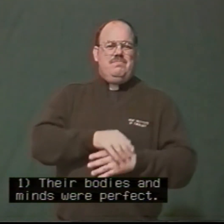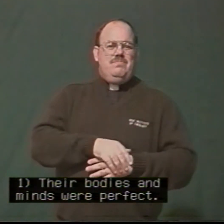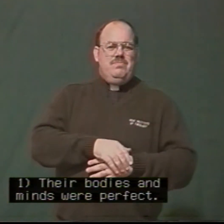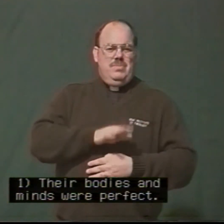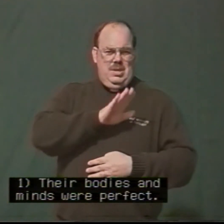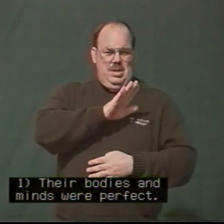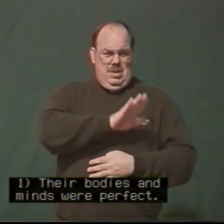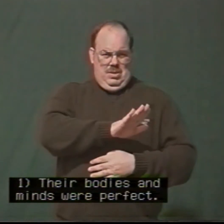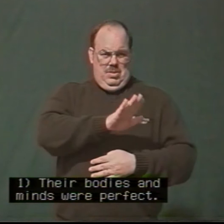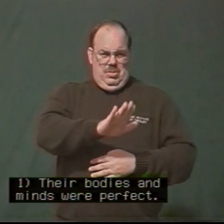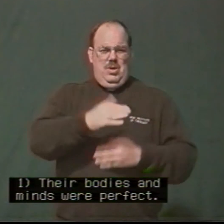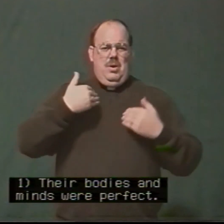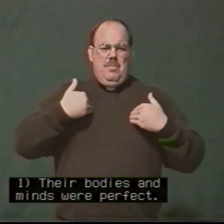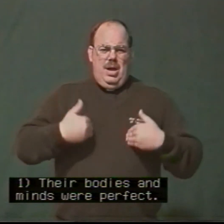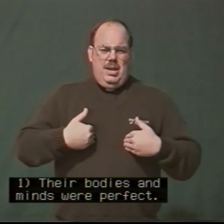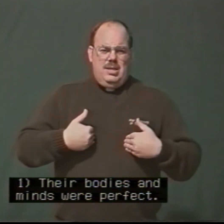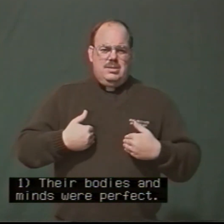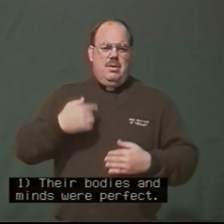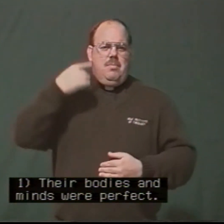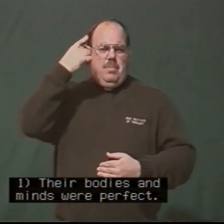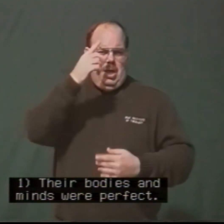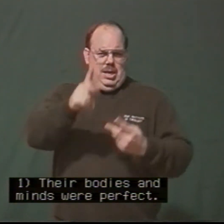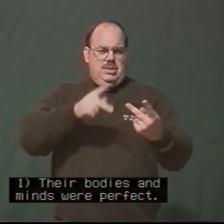First, their bodies and minds were perfect.